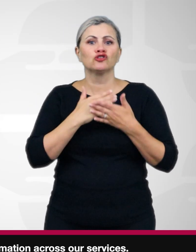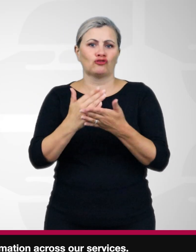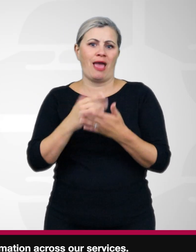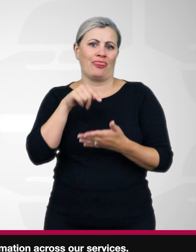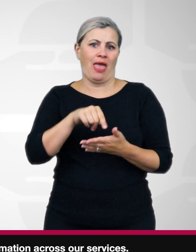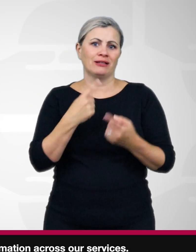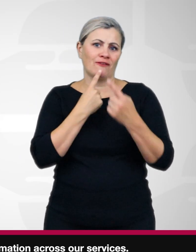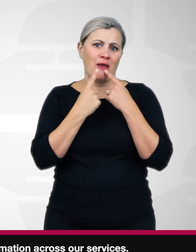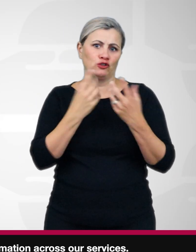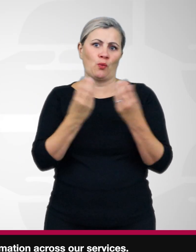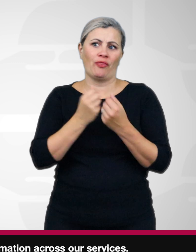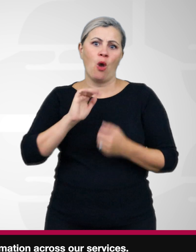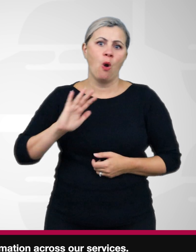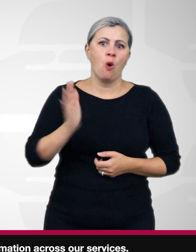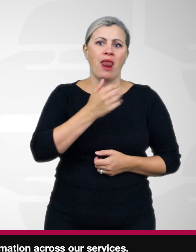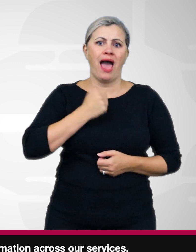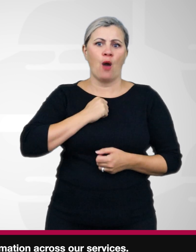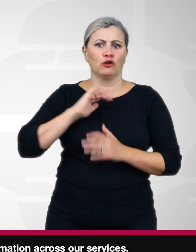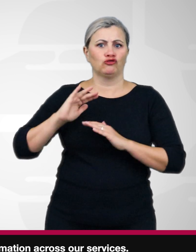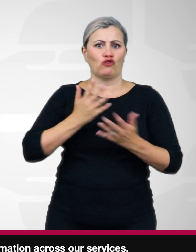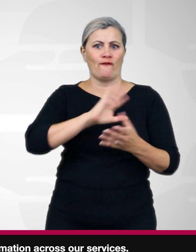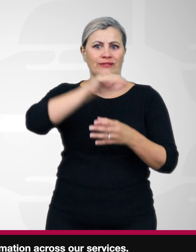and share this information across our services.